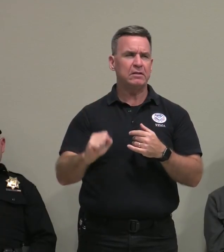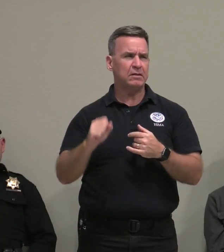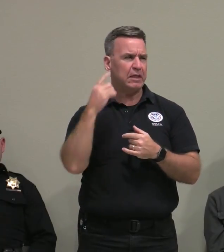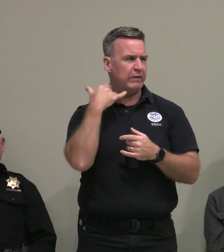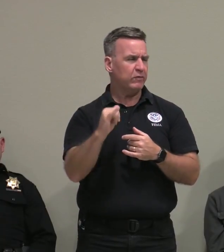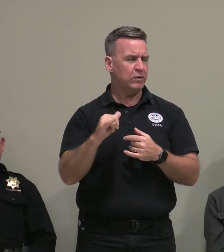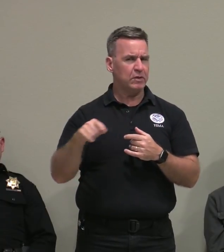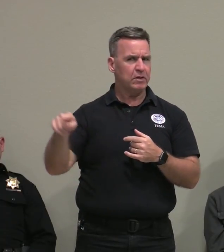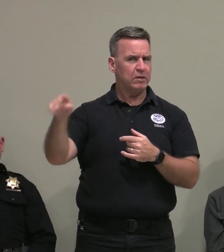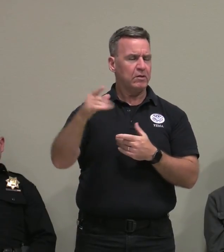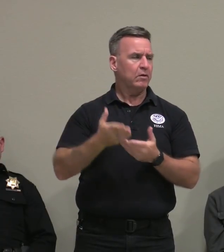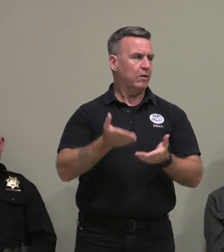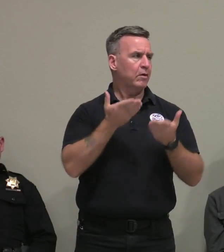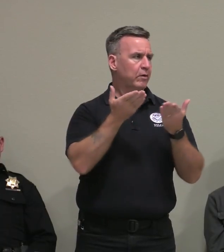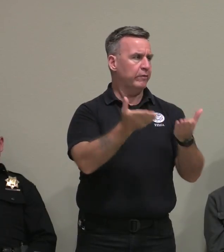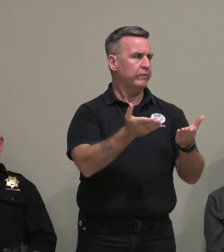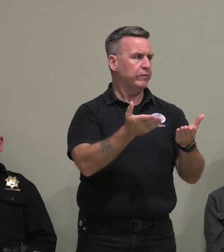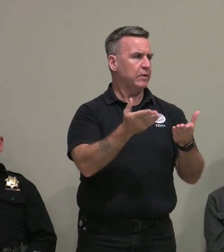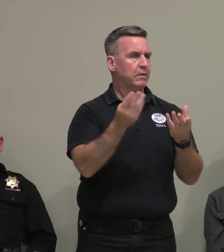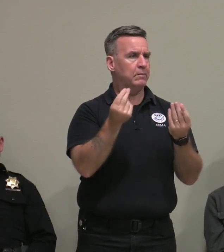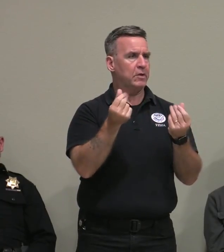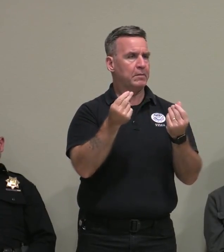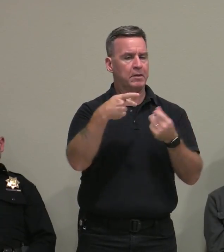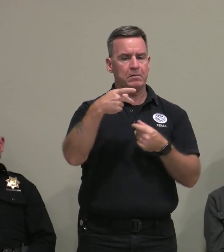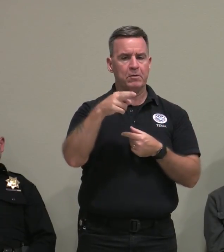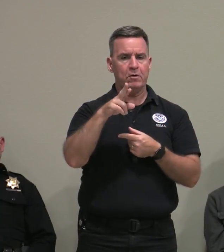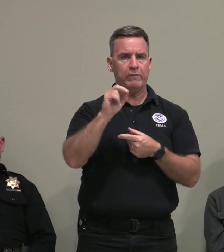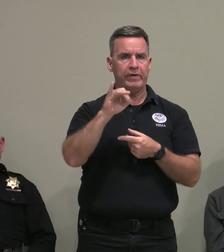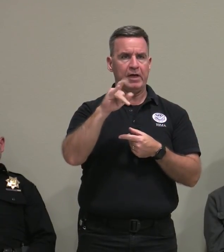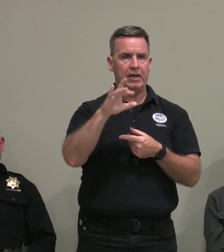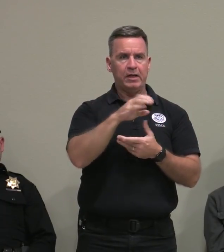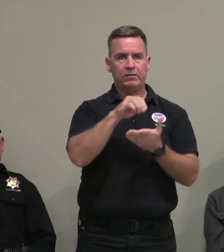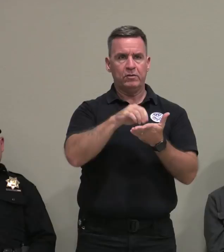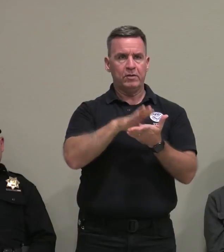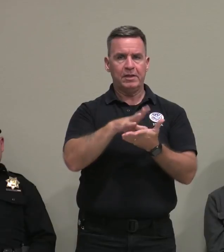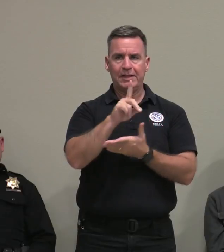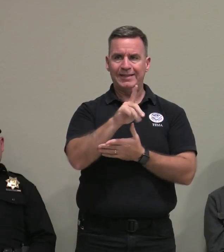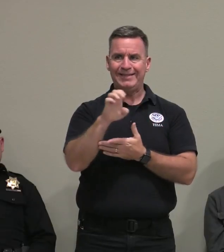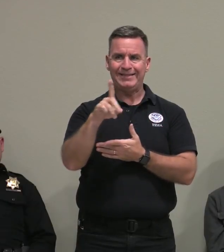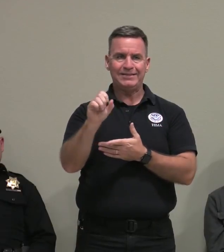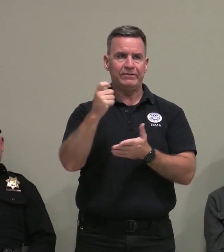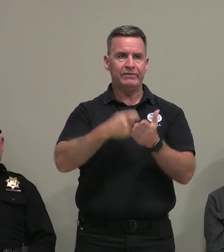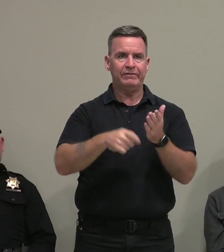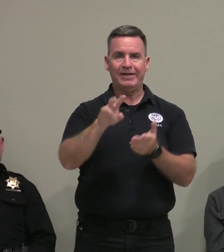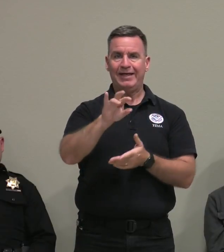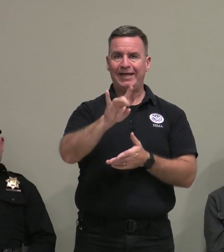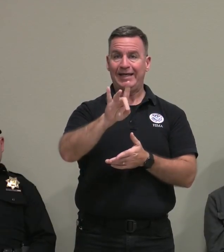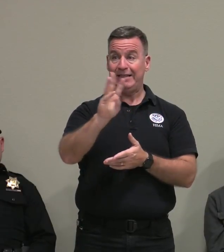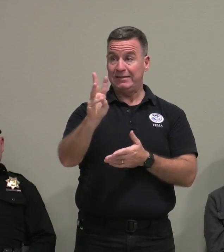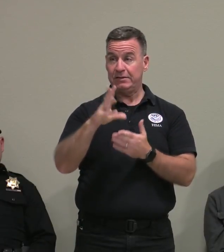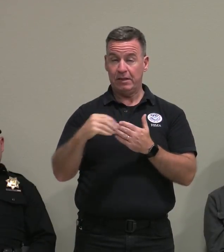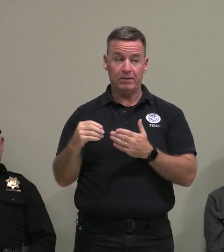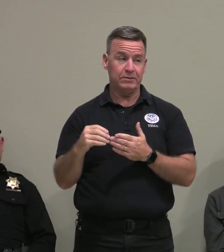that is offering property profiles and recorded deeds for a fee of $86.